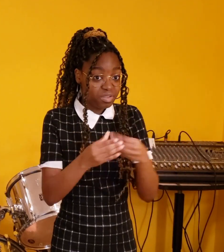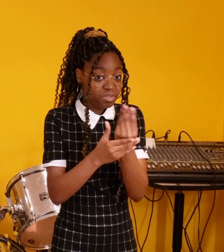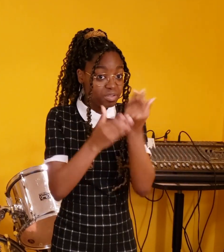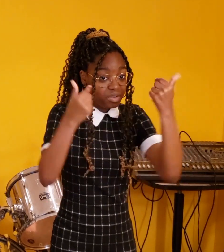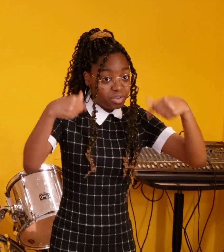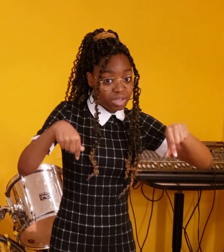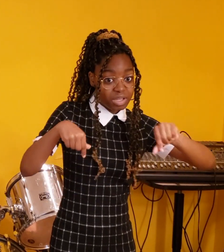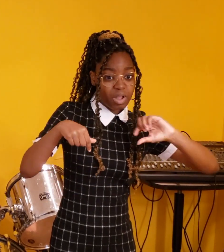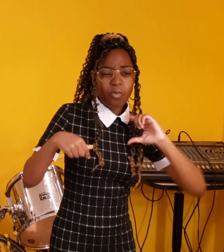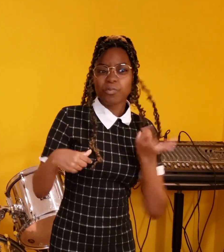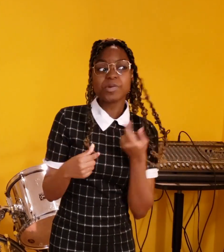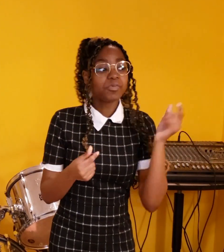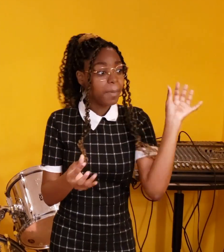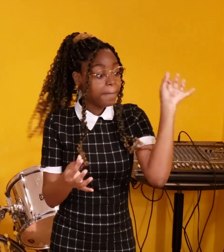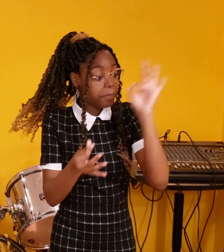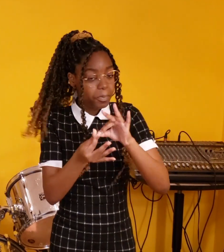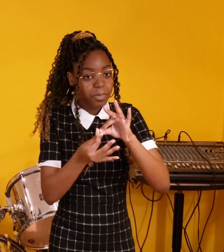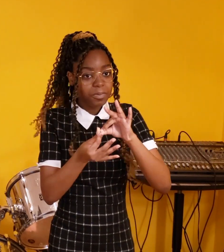We were sinless and good.